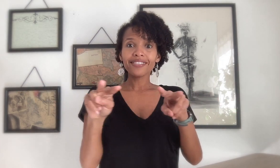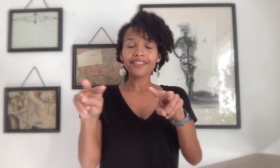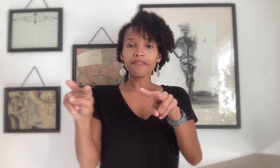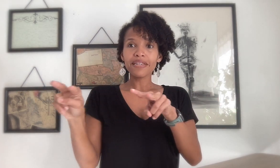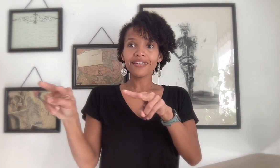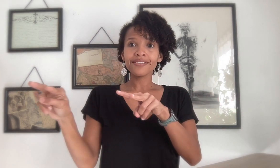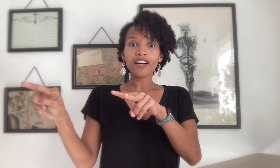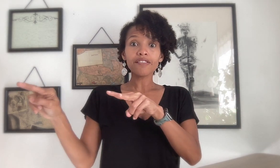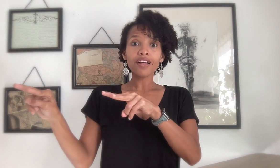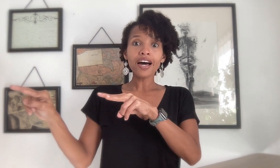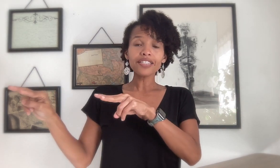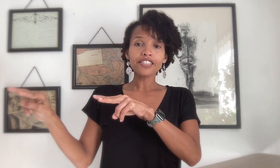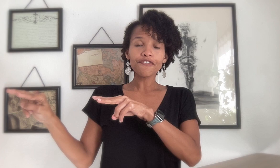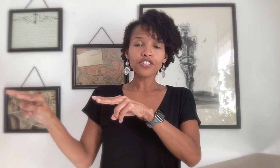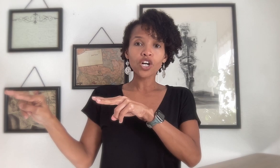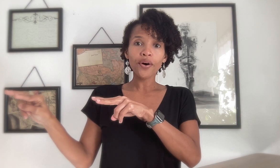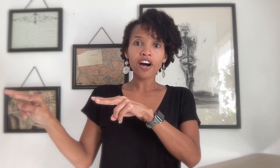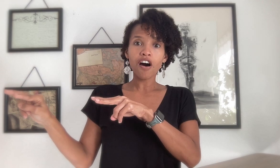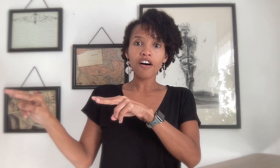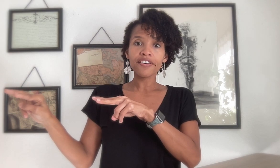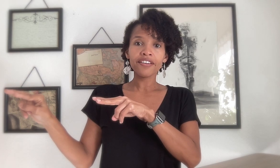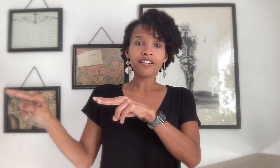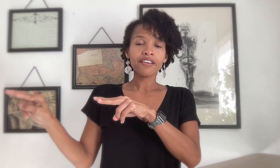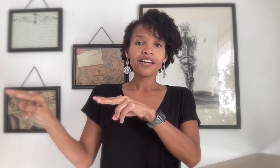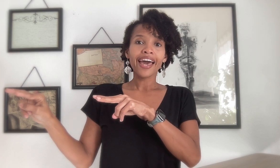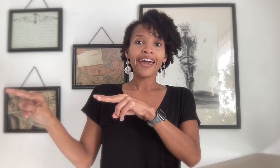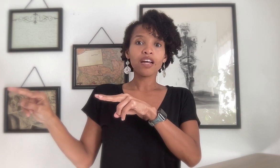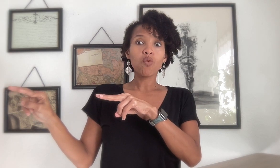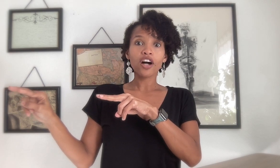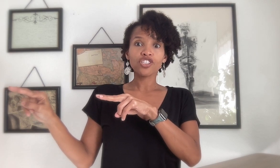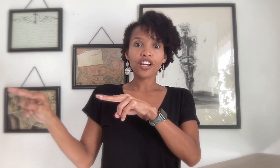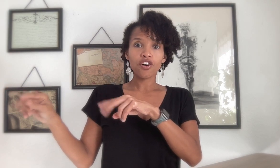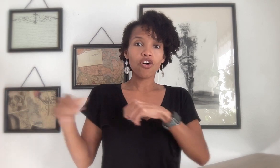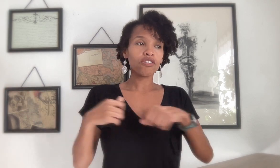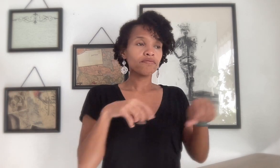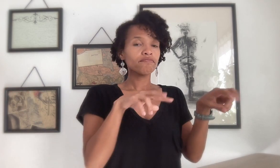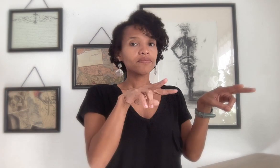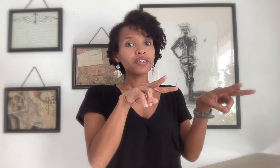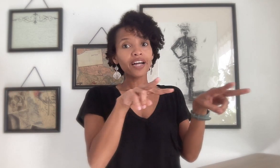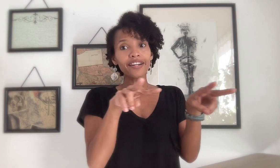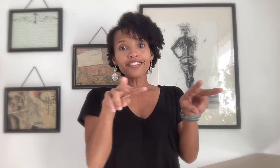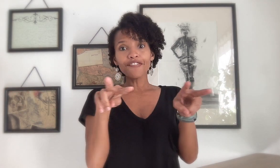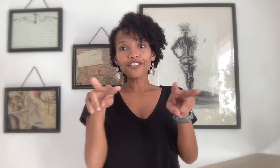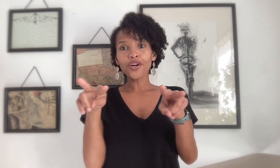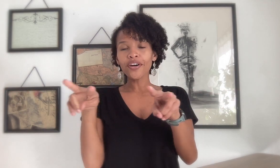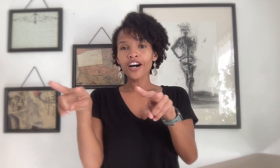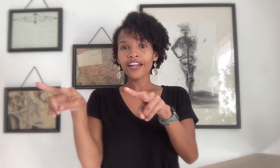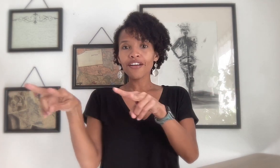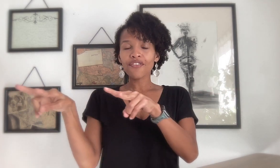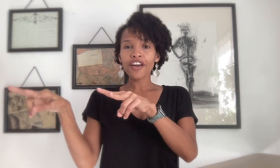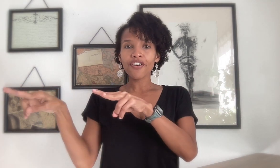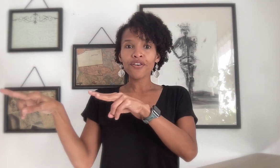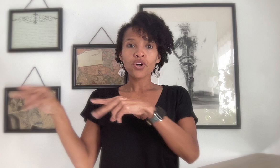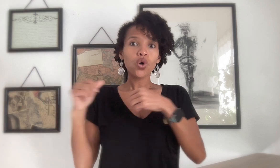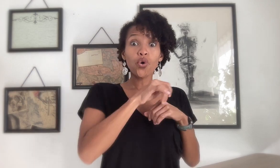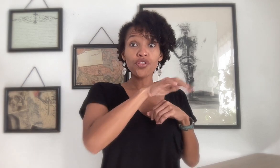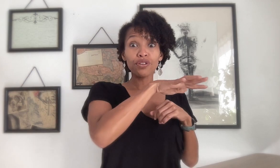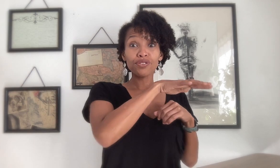basically means a lot of stuff is going on and I'm watching it all. A lot of stuff is going on out there, or there's